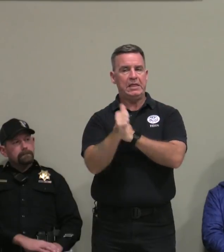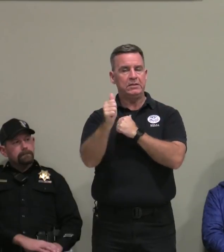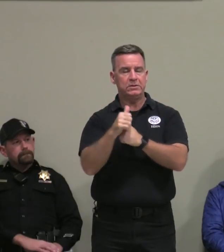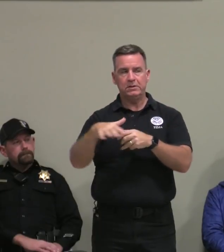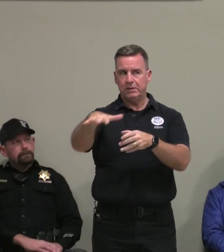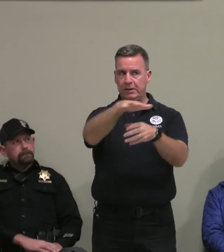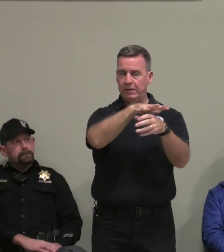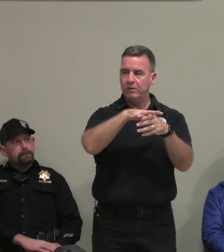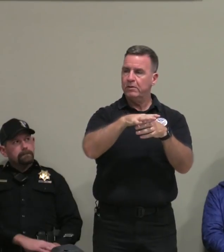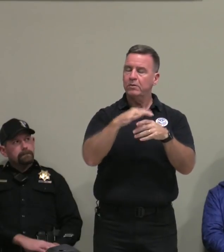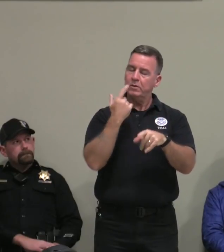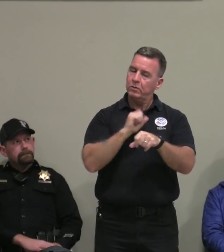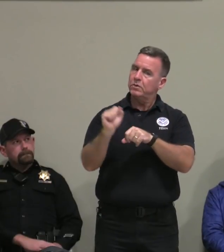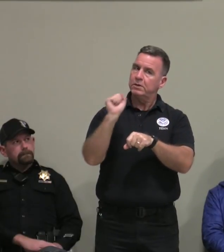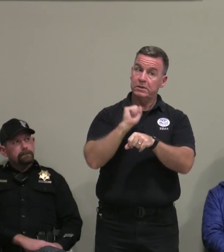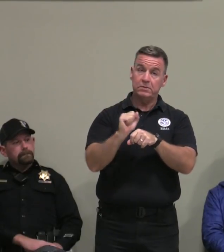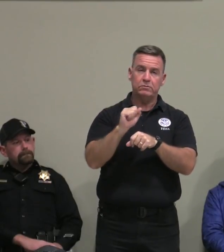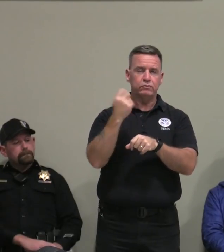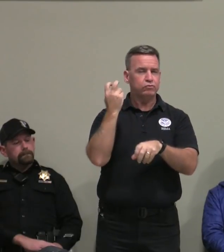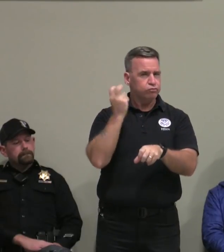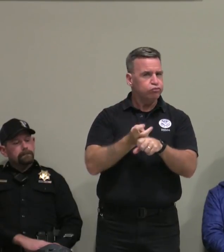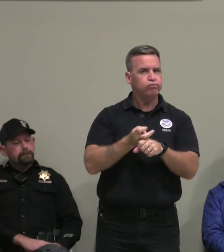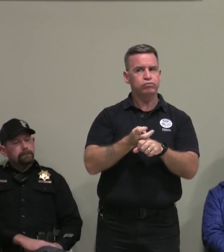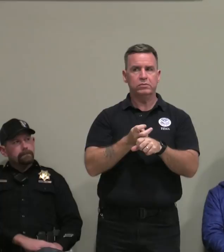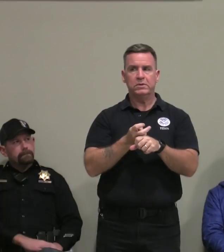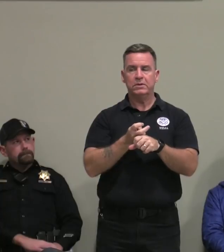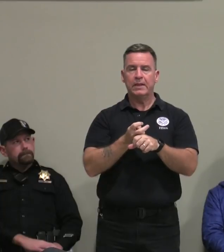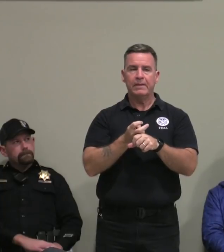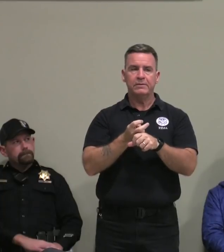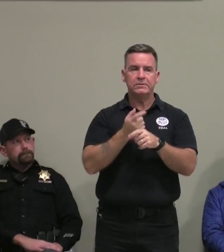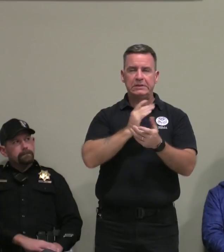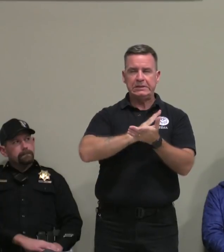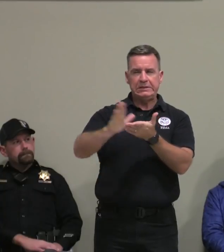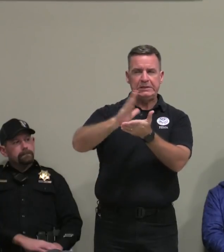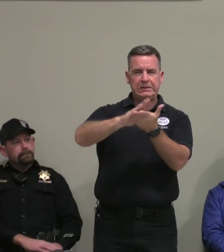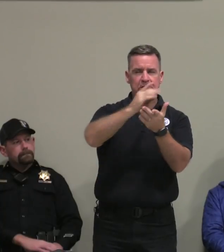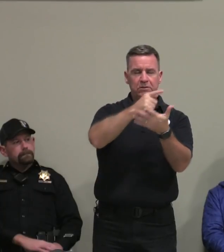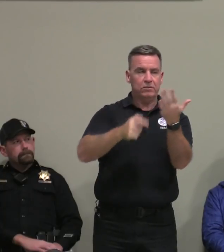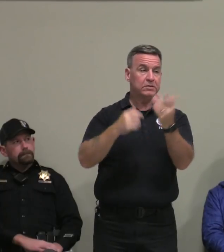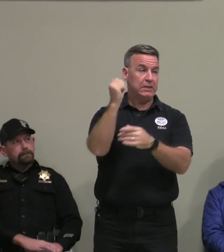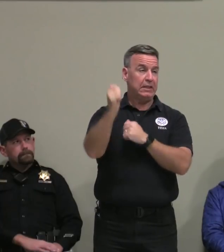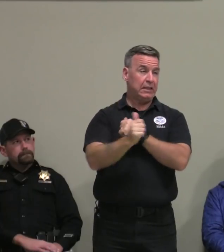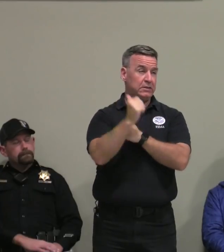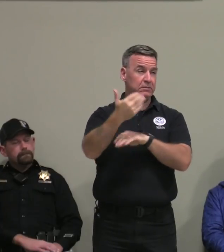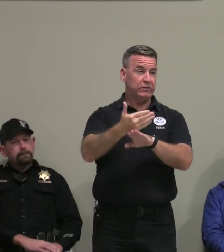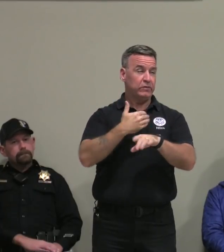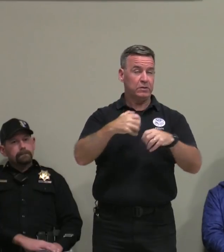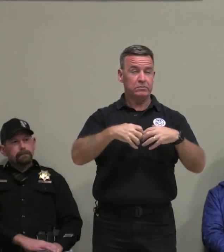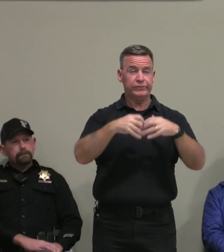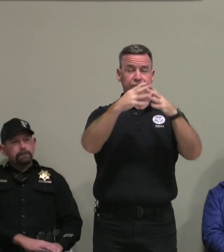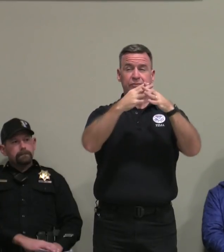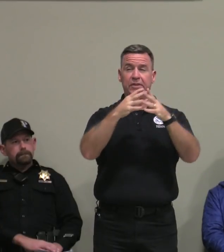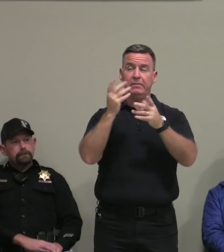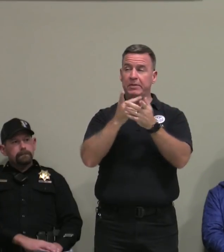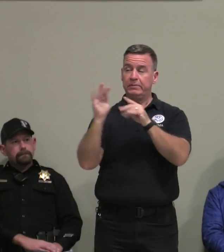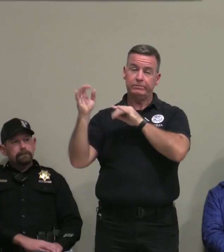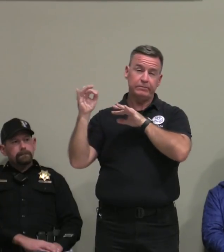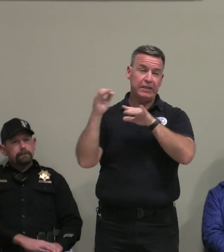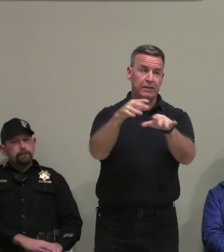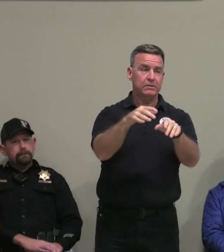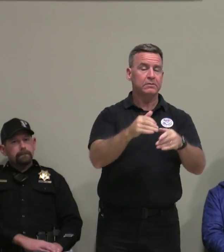the area. We are working incredibly hard to clear those hazards ahead of restoration and repopulation.